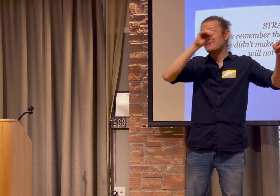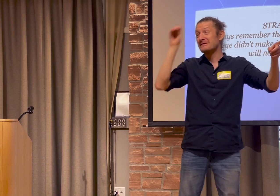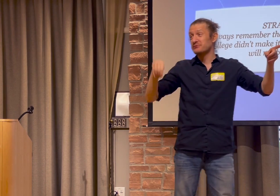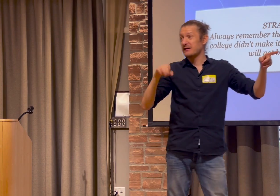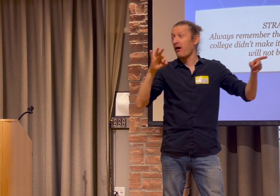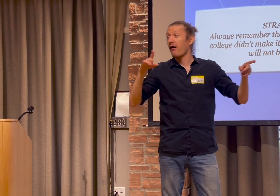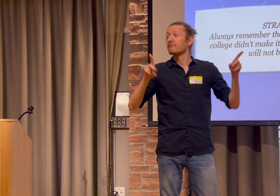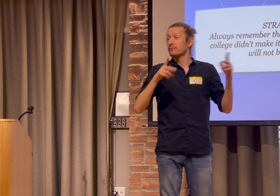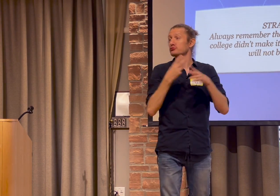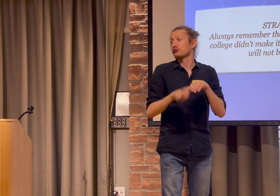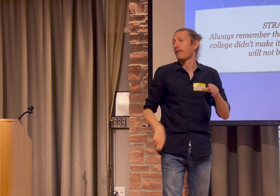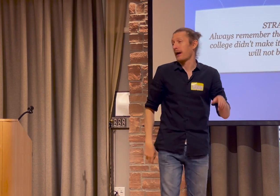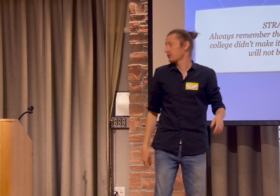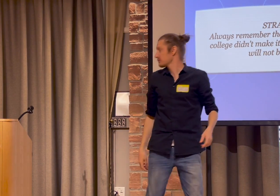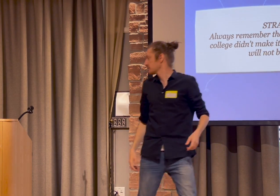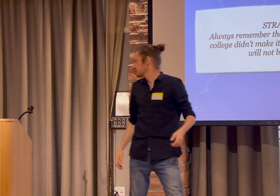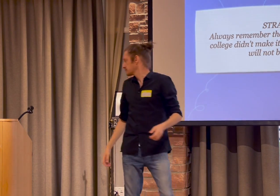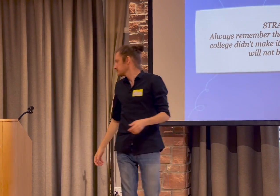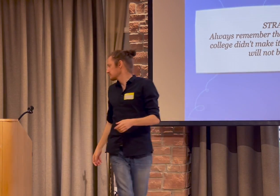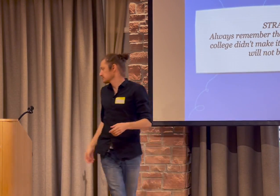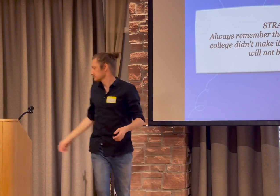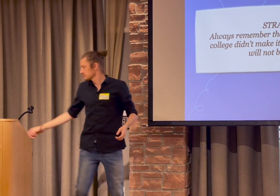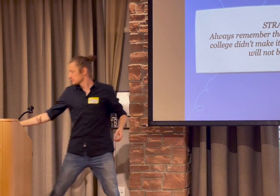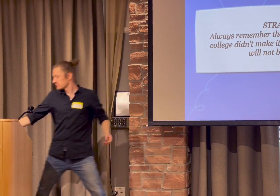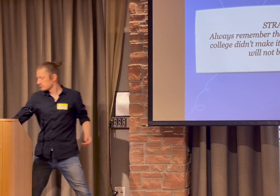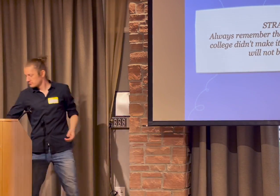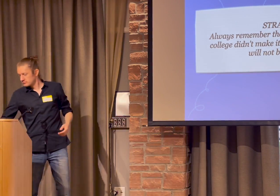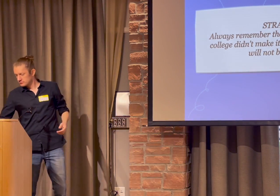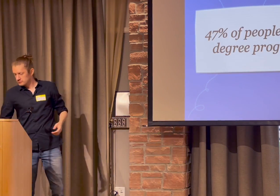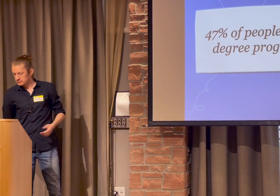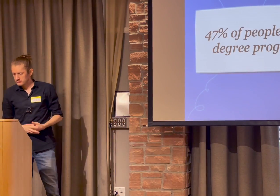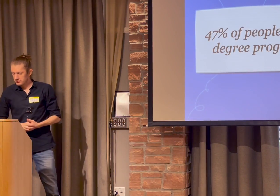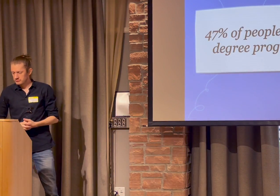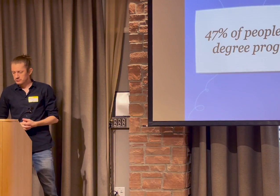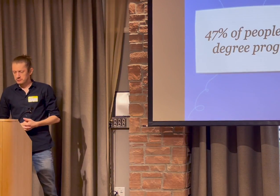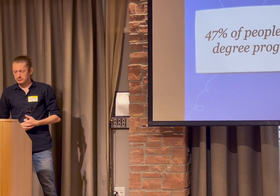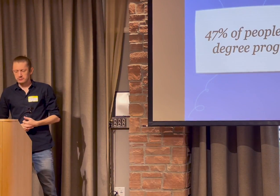50%? Oh yeah, you're exactly right. 50% of people enter college and then drop out.